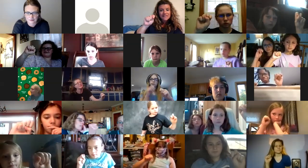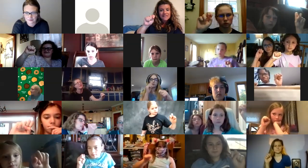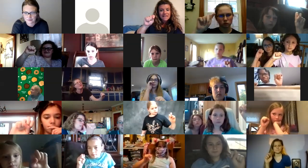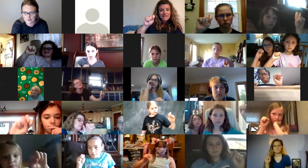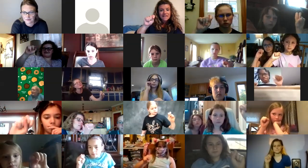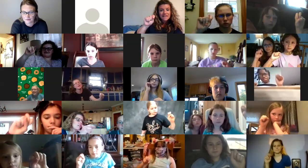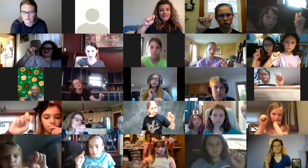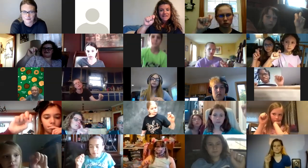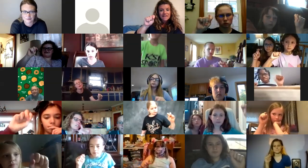T,